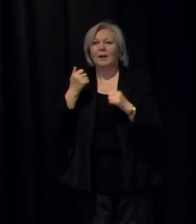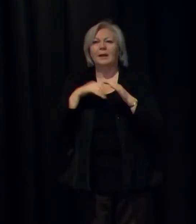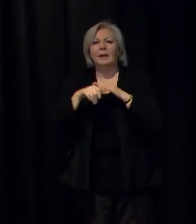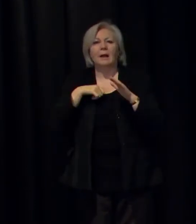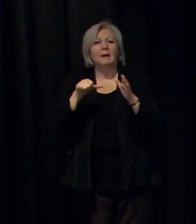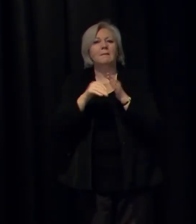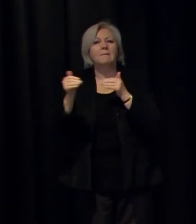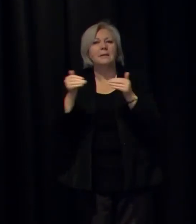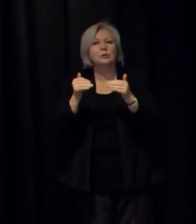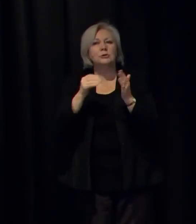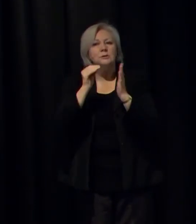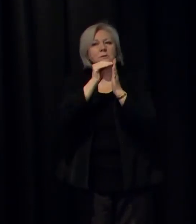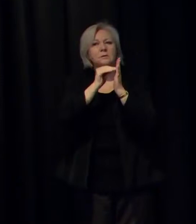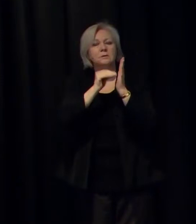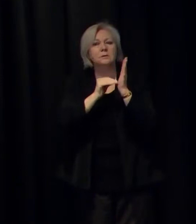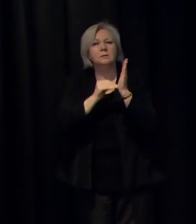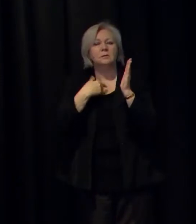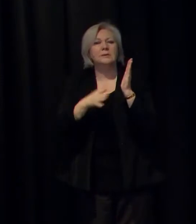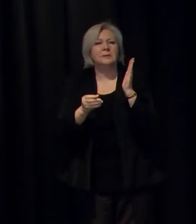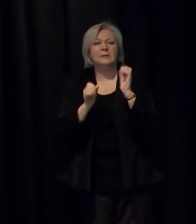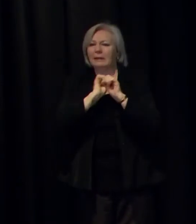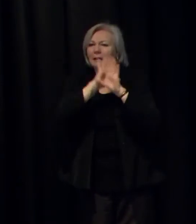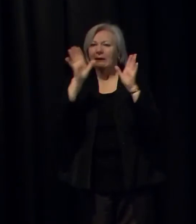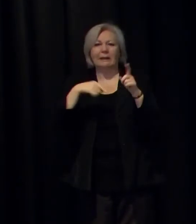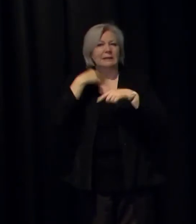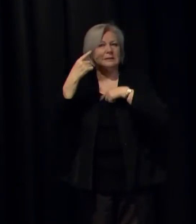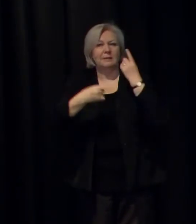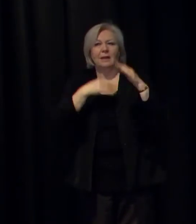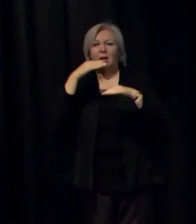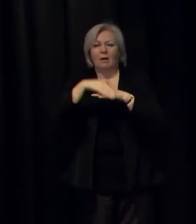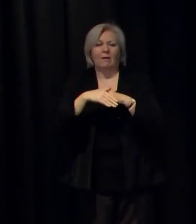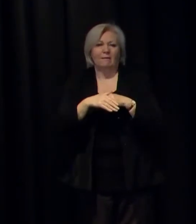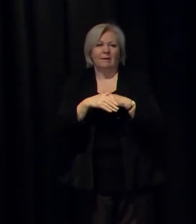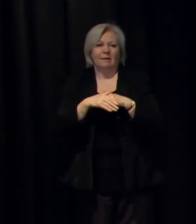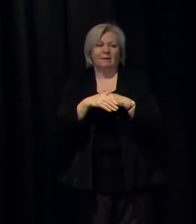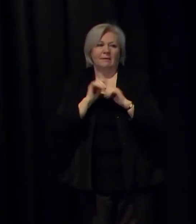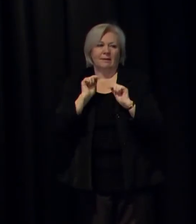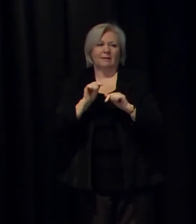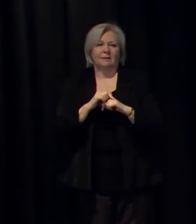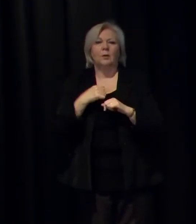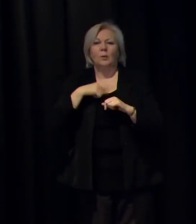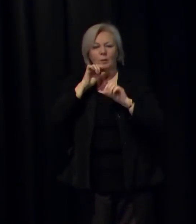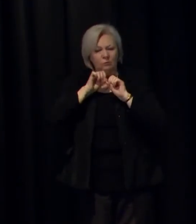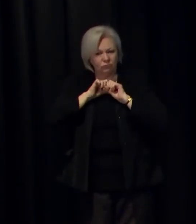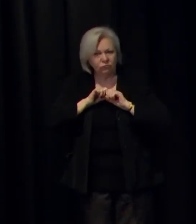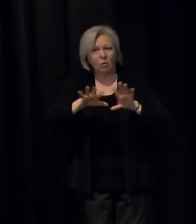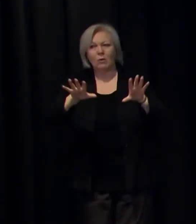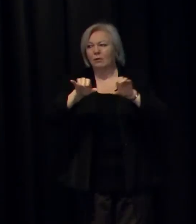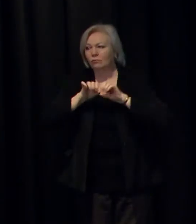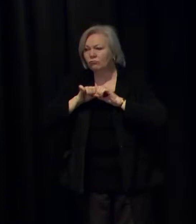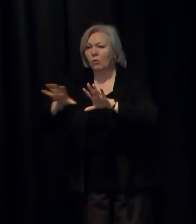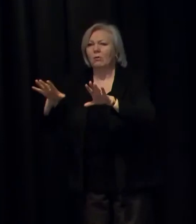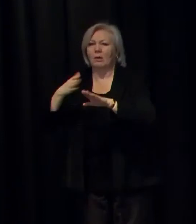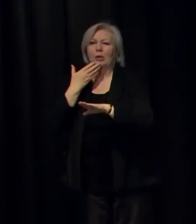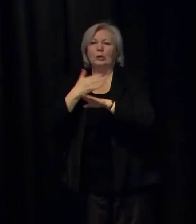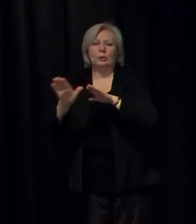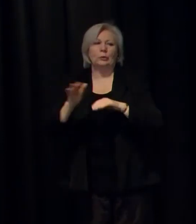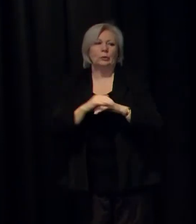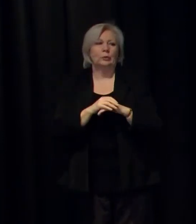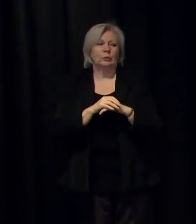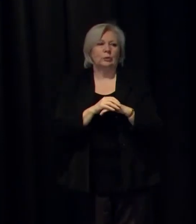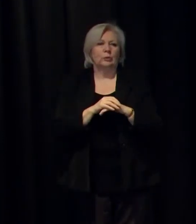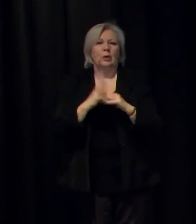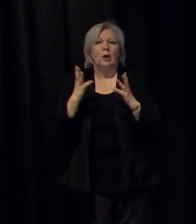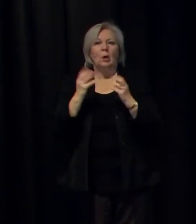in unprecedented terms. And we'll roll that out with the same level